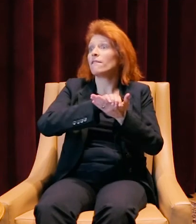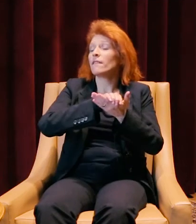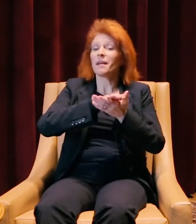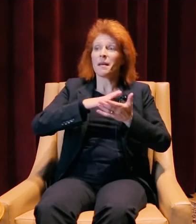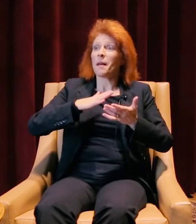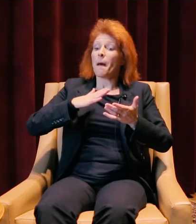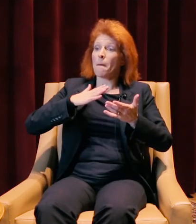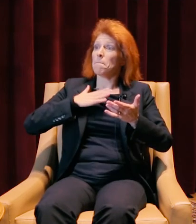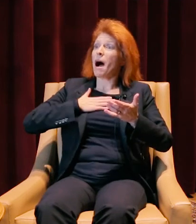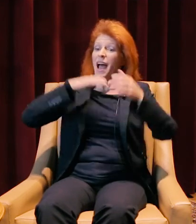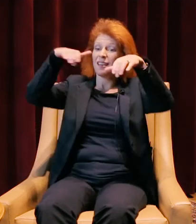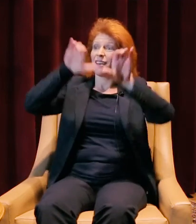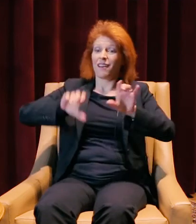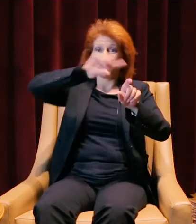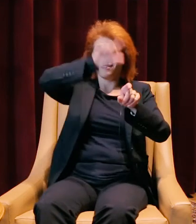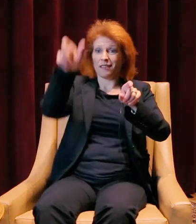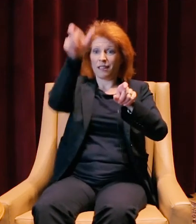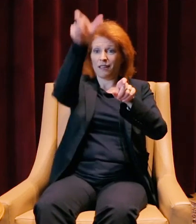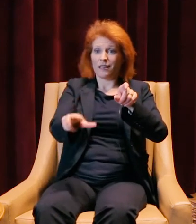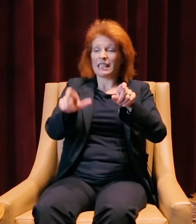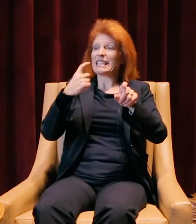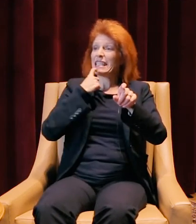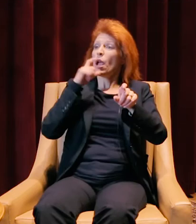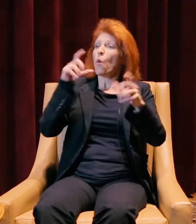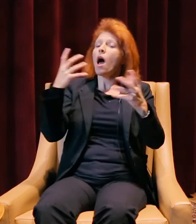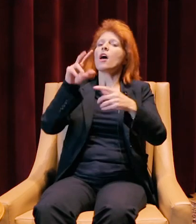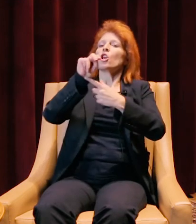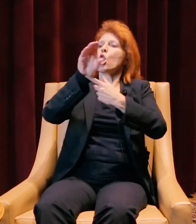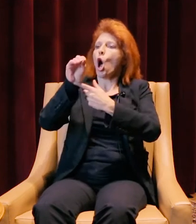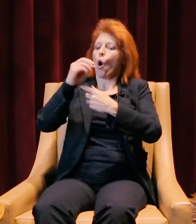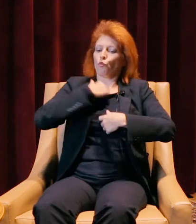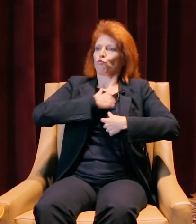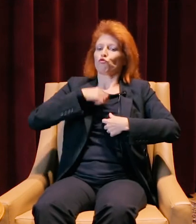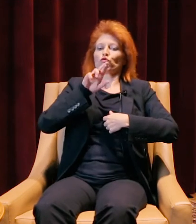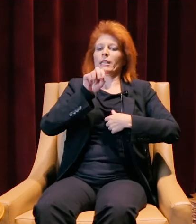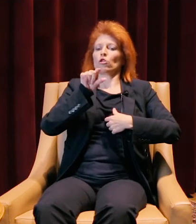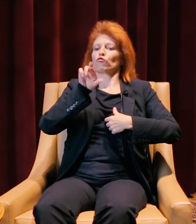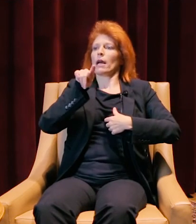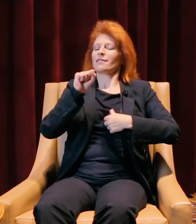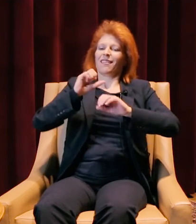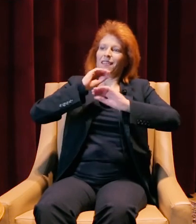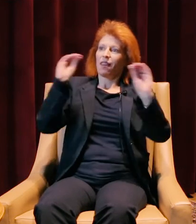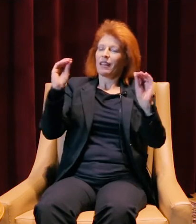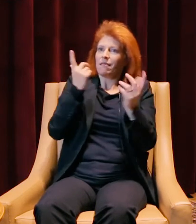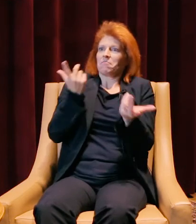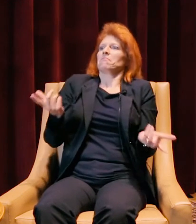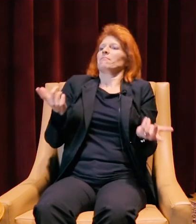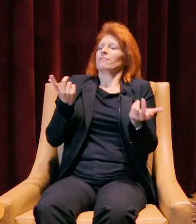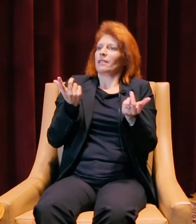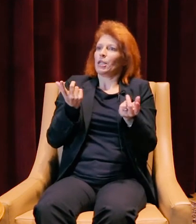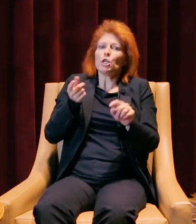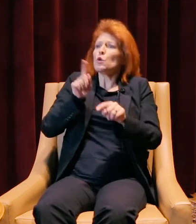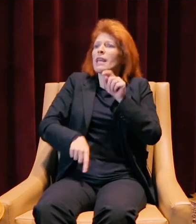my gravestone should say those two words, no regrets on it. It's logical. You